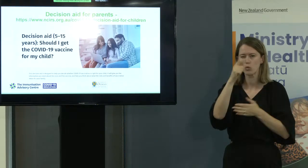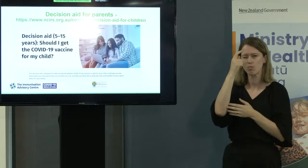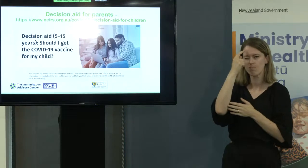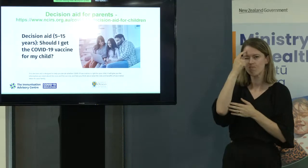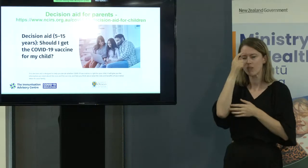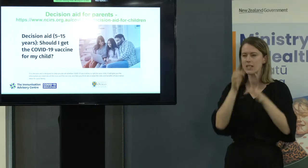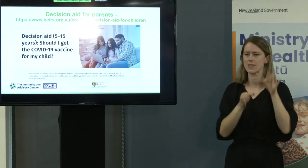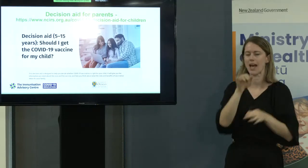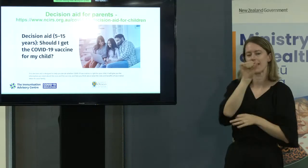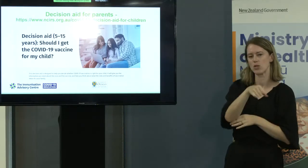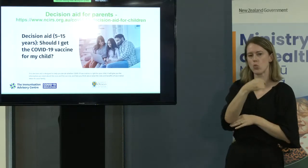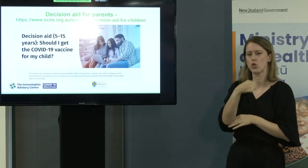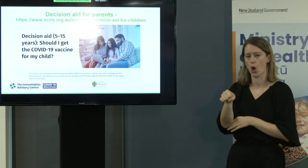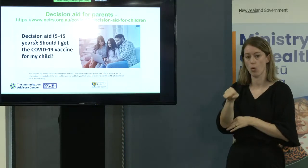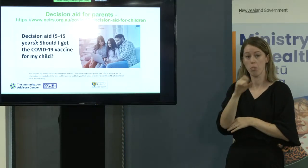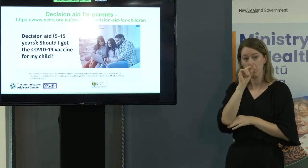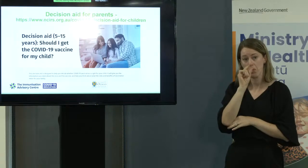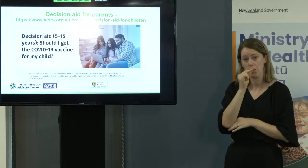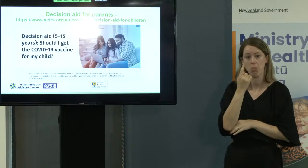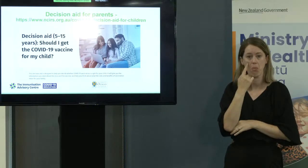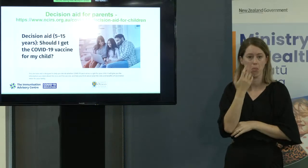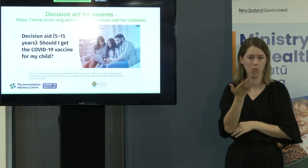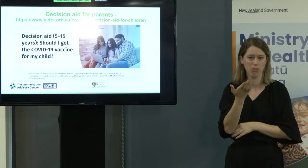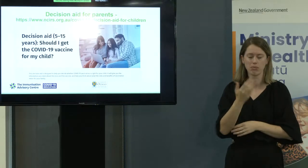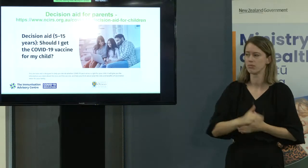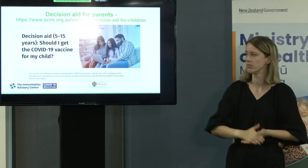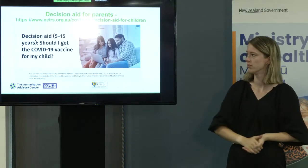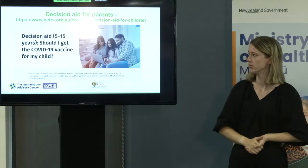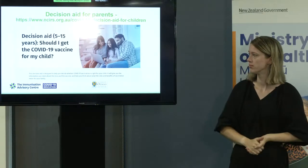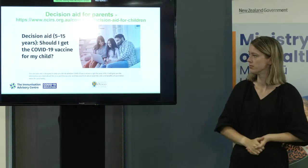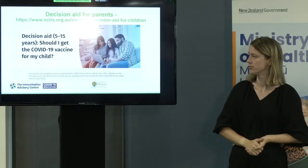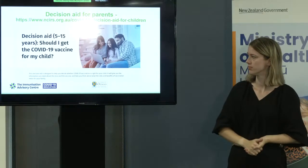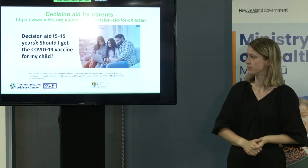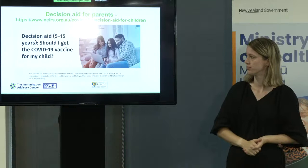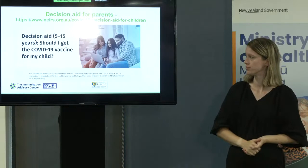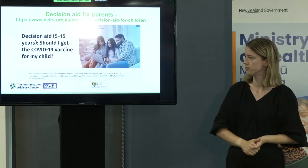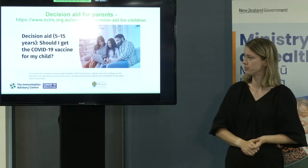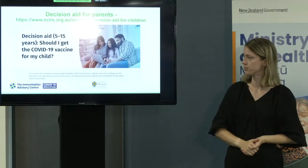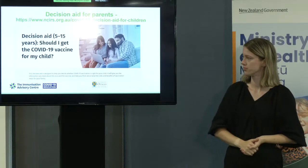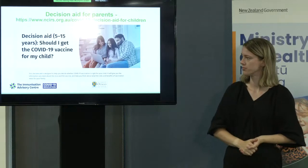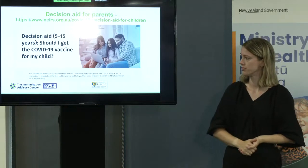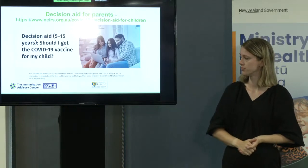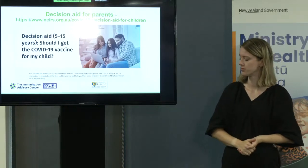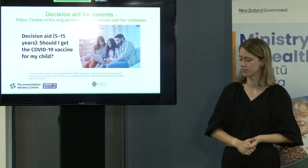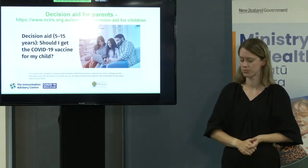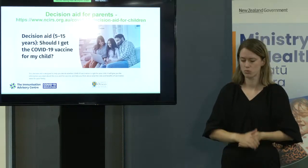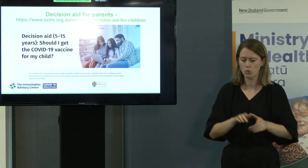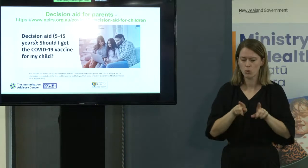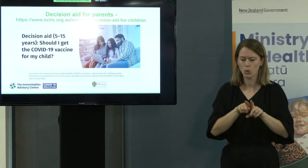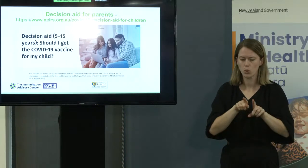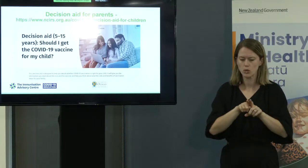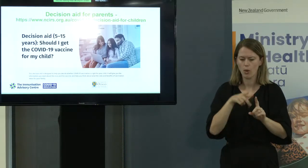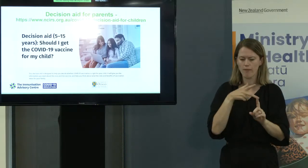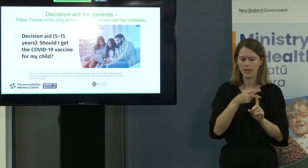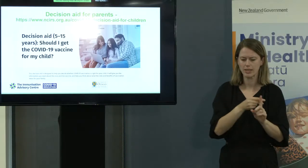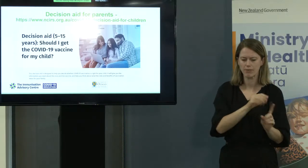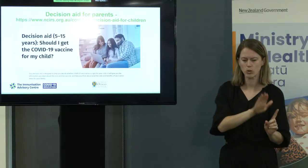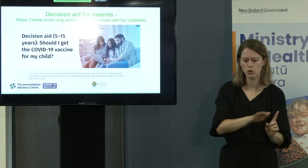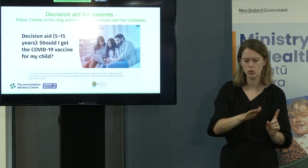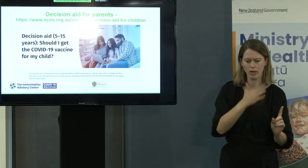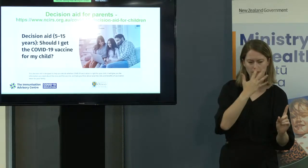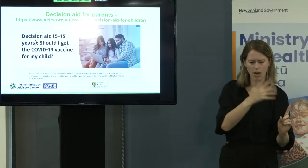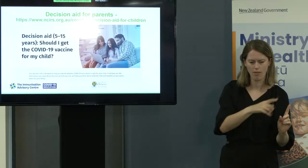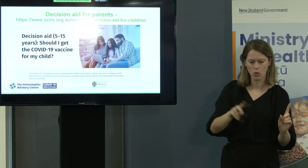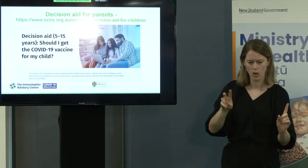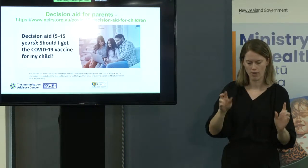that people are interested in looking at. And of course, the other vital thing with the vaccine for the 5 to 11-year-olds is